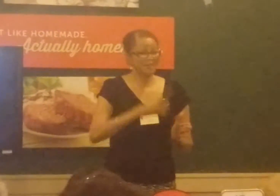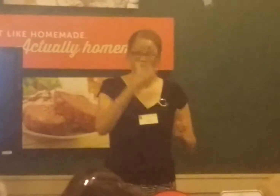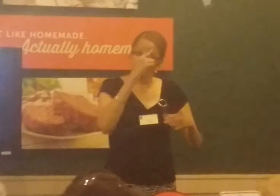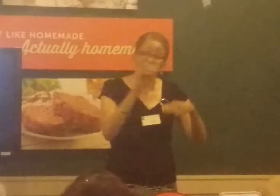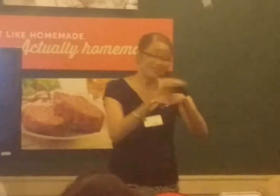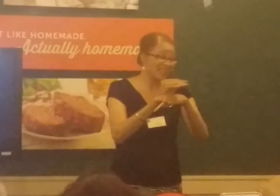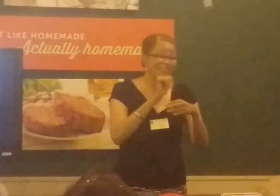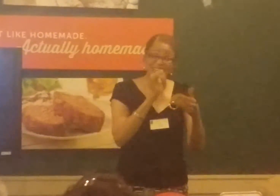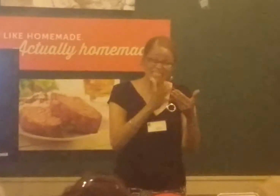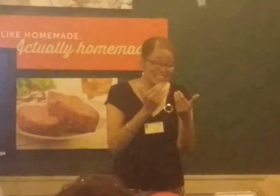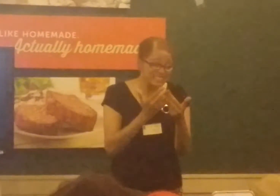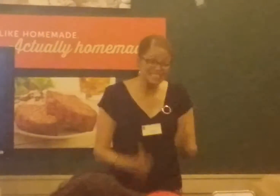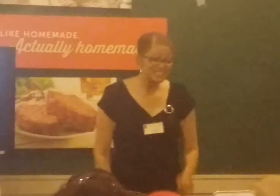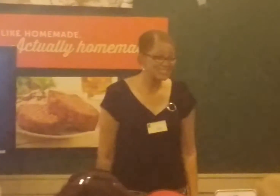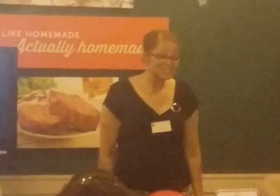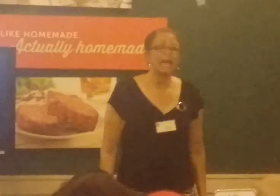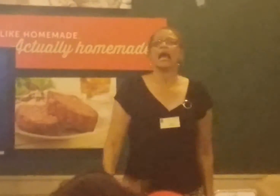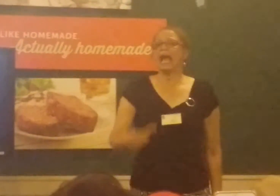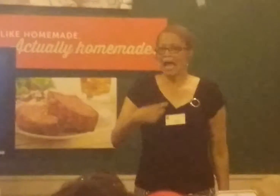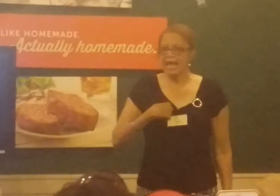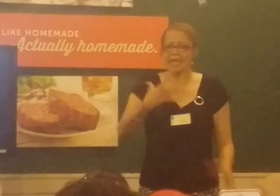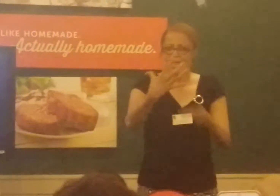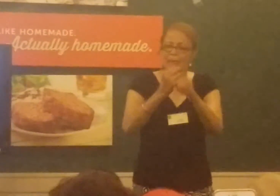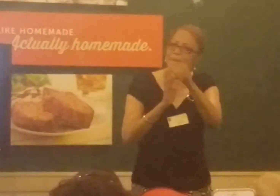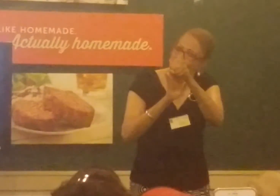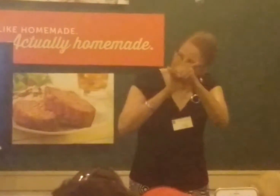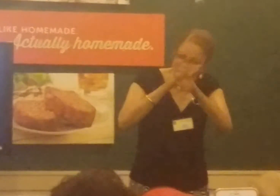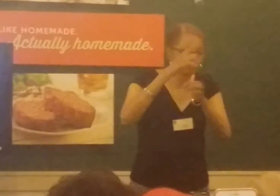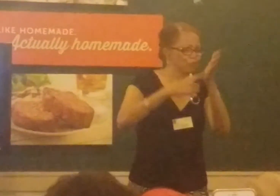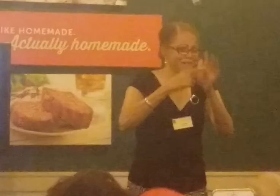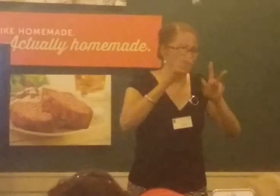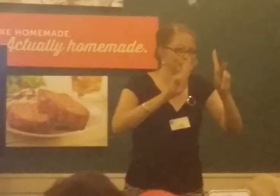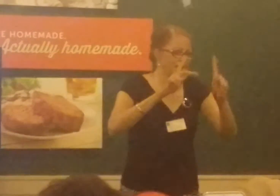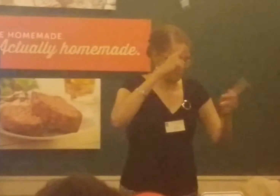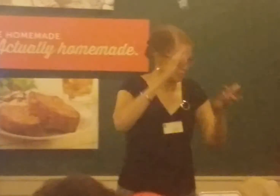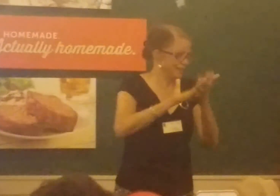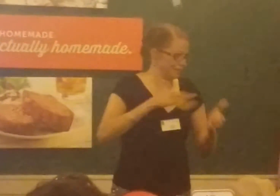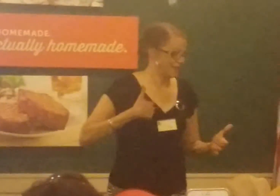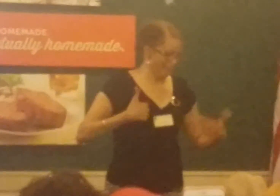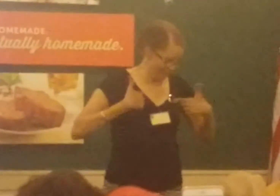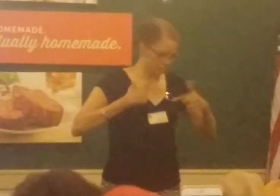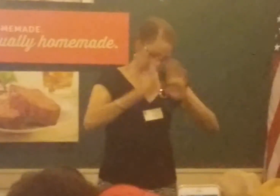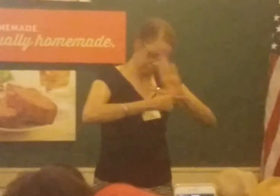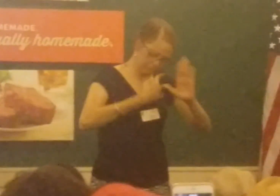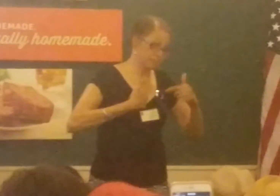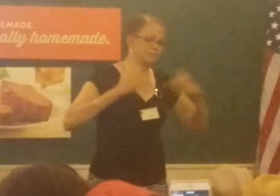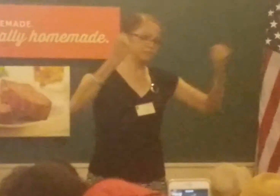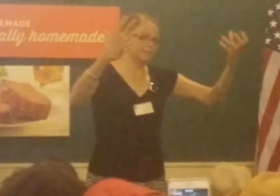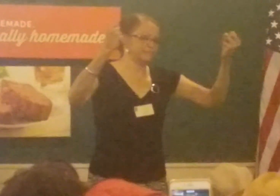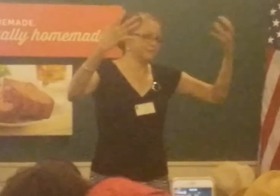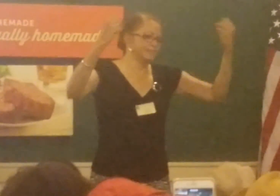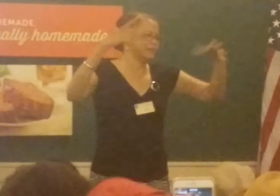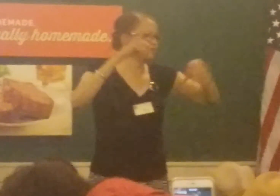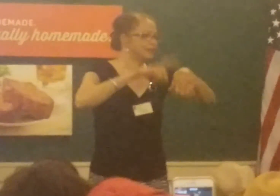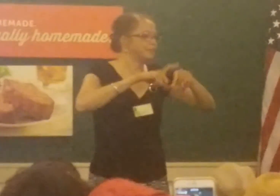what's going on inside. Ministry is not easy. I've got a lot of criticism myself. Oh, many people